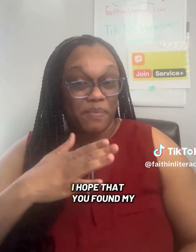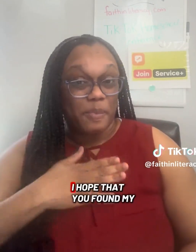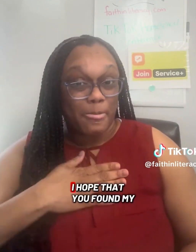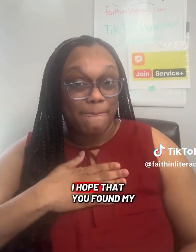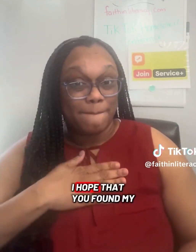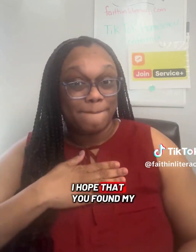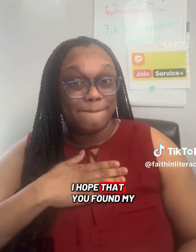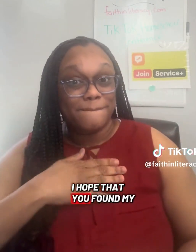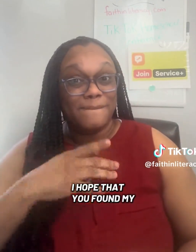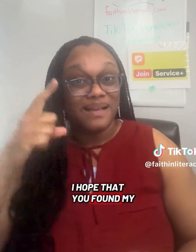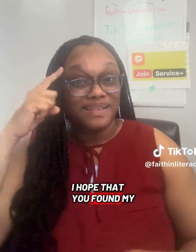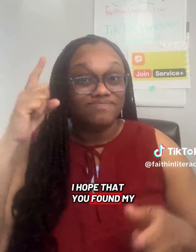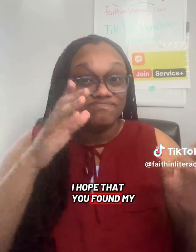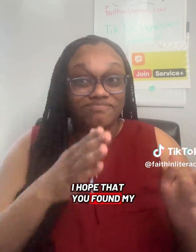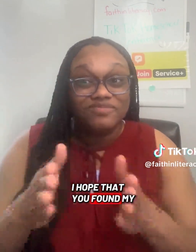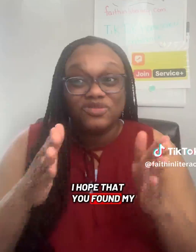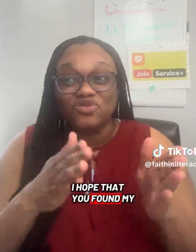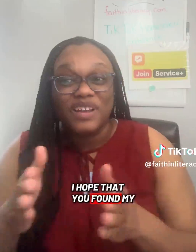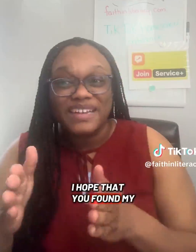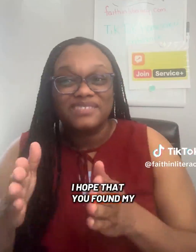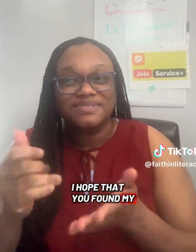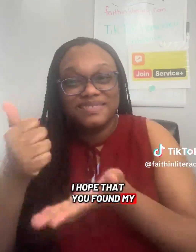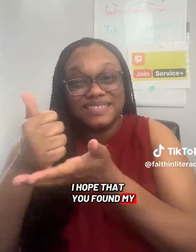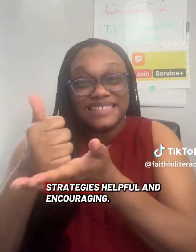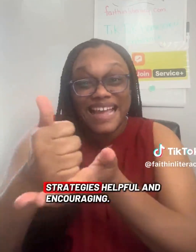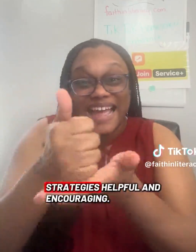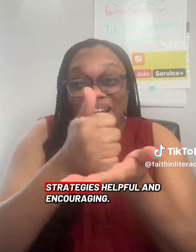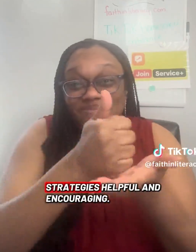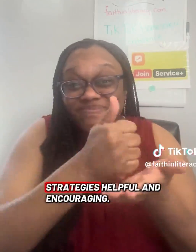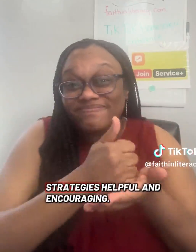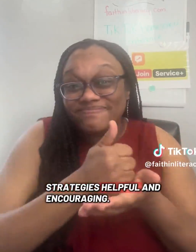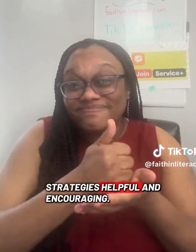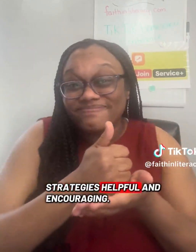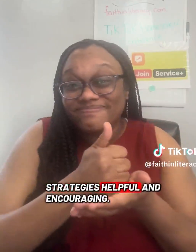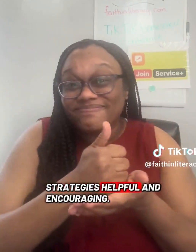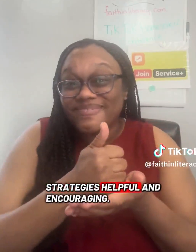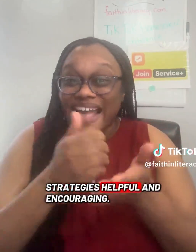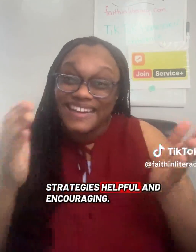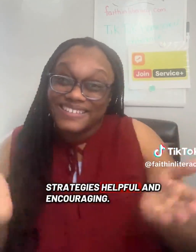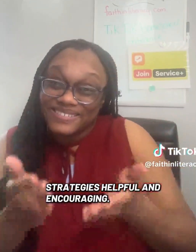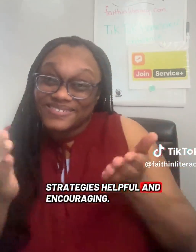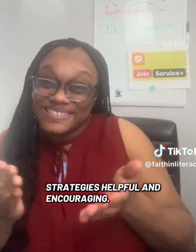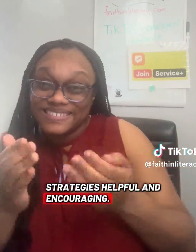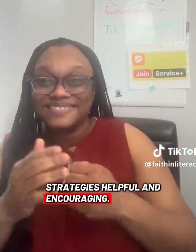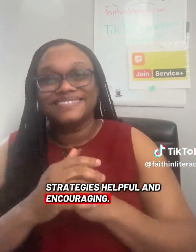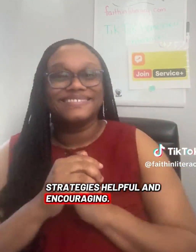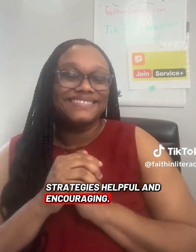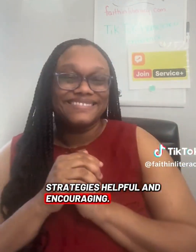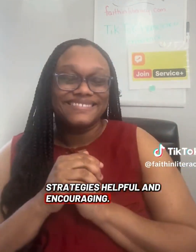I hope that you found my strategies helpful and encouraging.